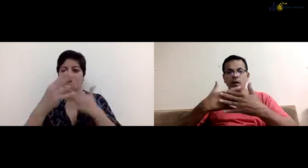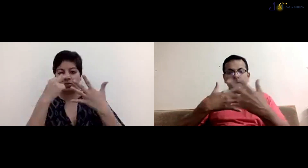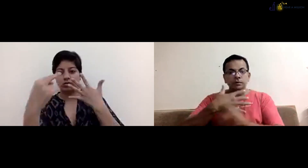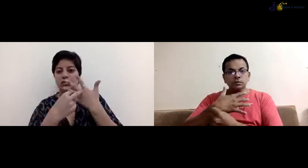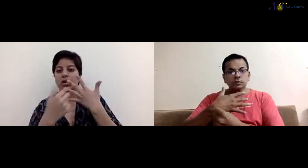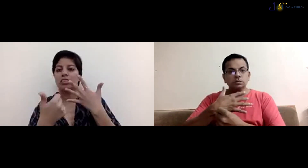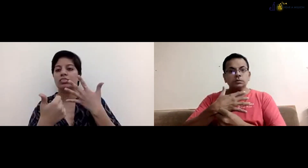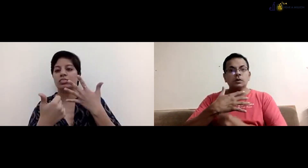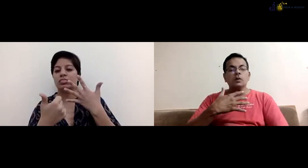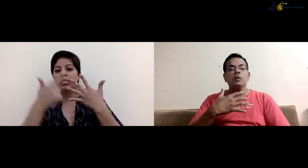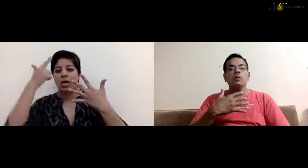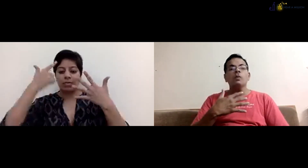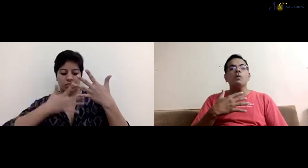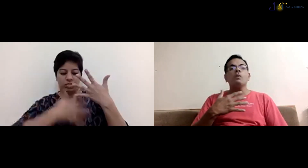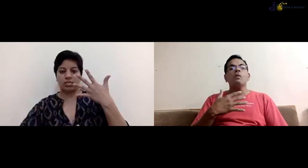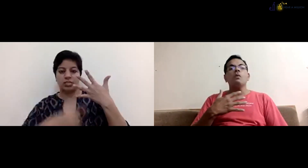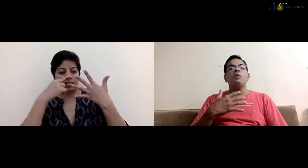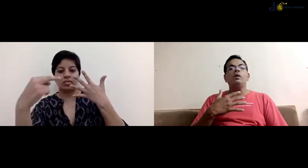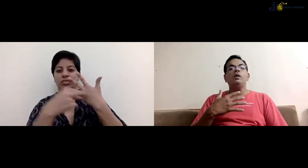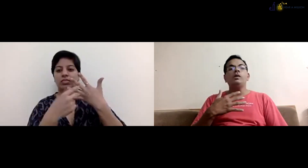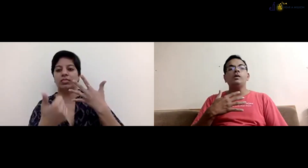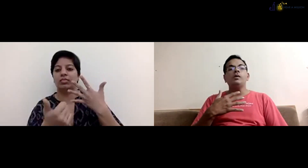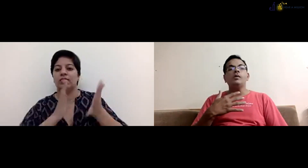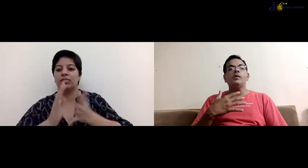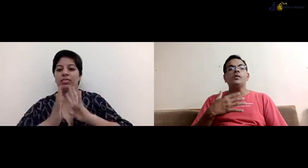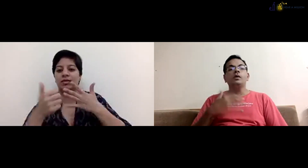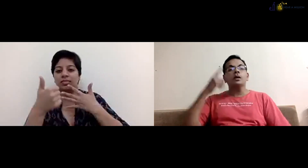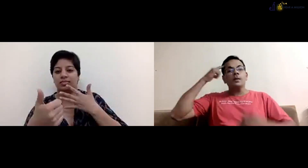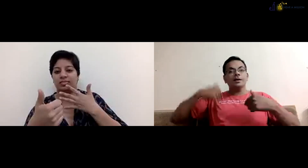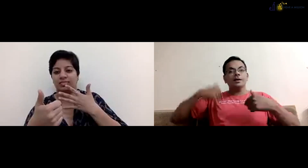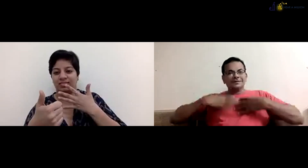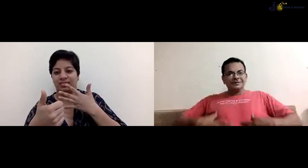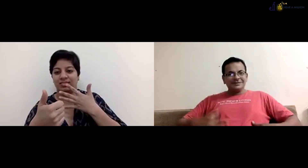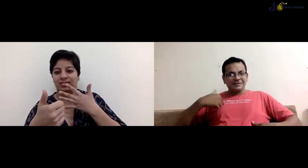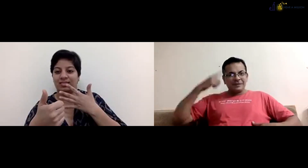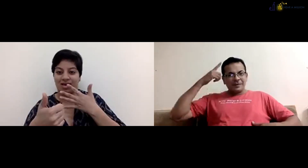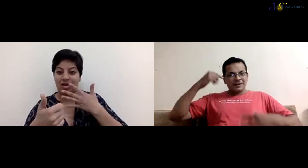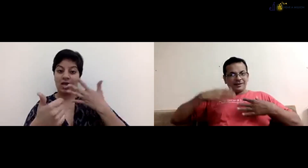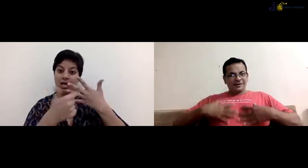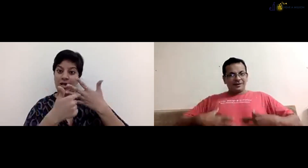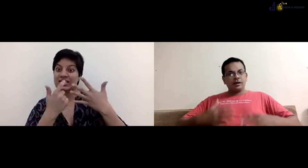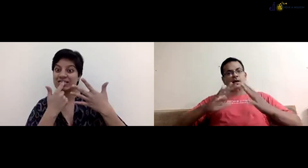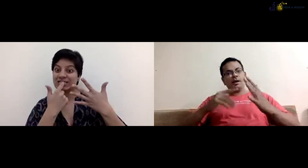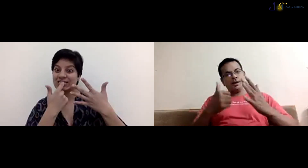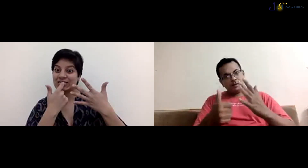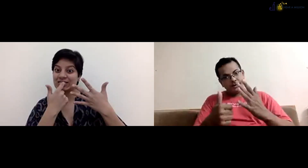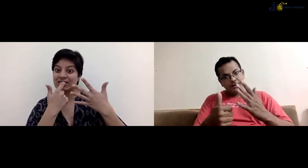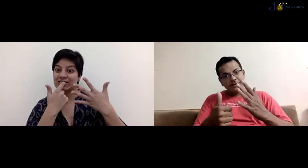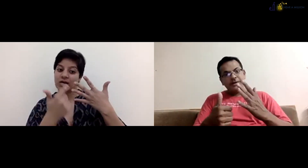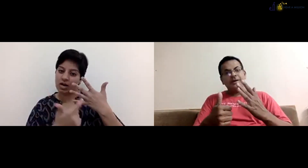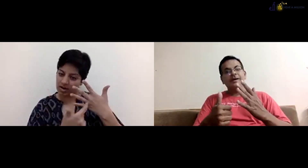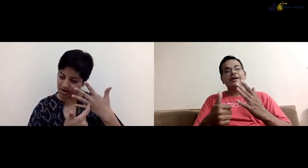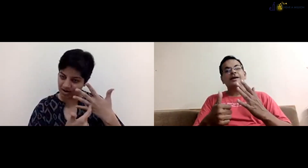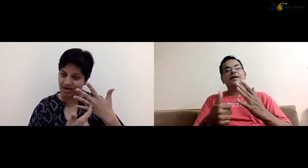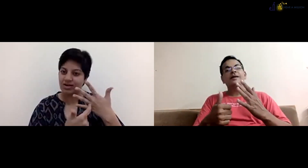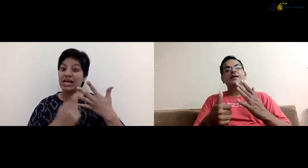that we can easily see your hand movements. If you will have the different color clothes, that would be difficult for us to understand